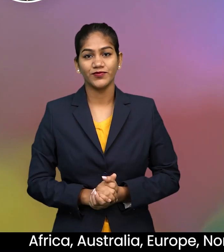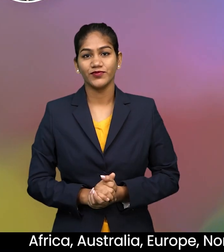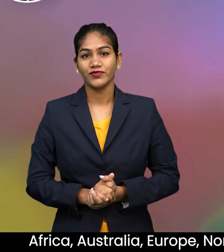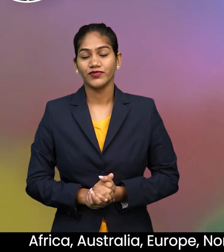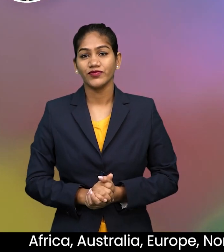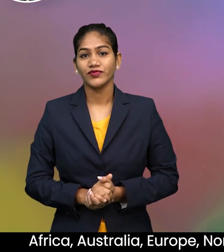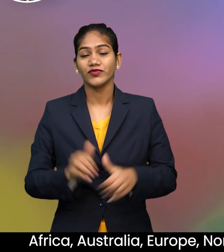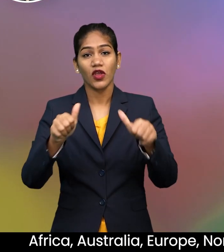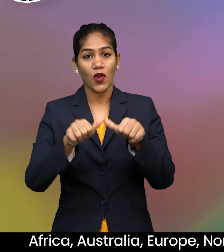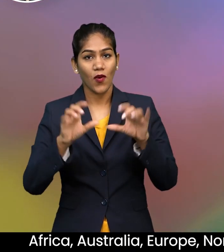Australia,